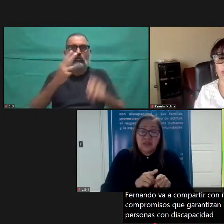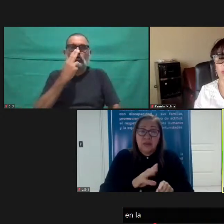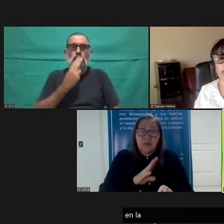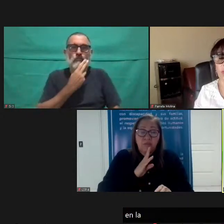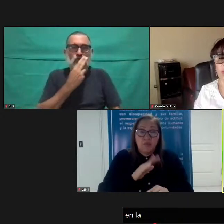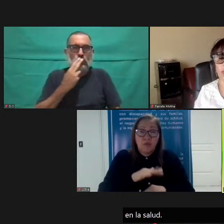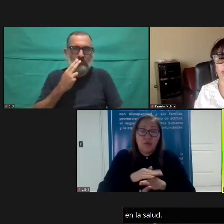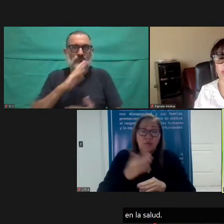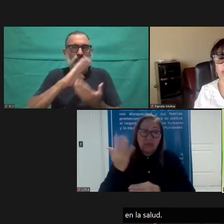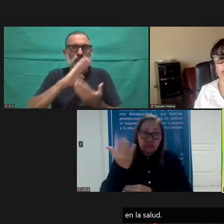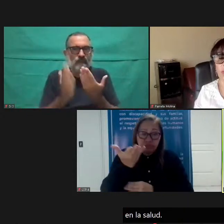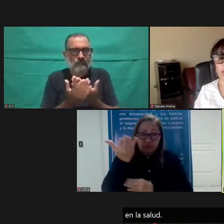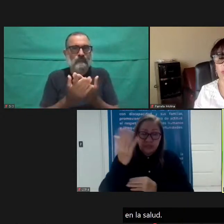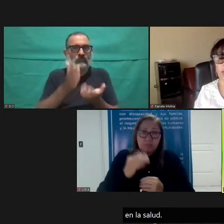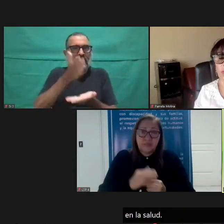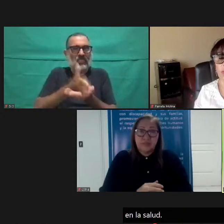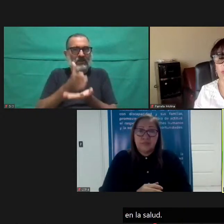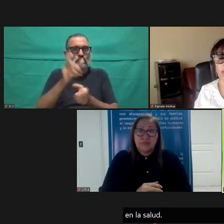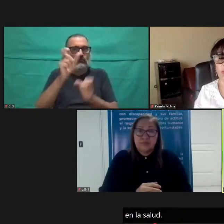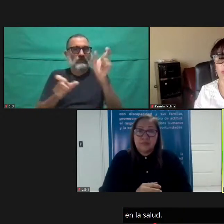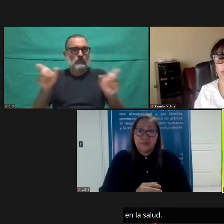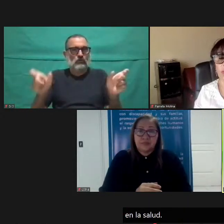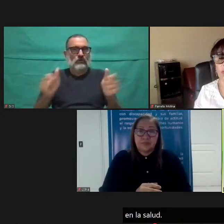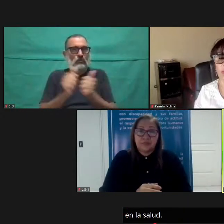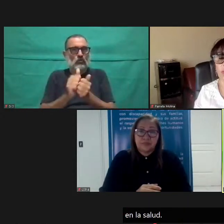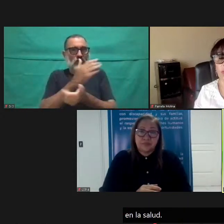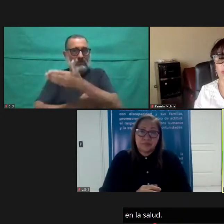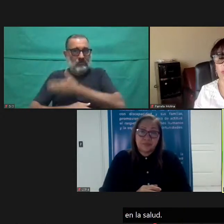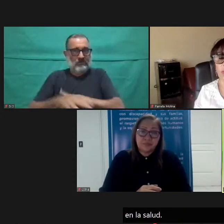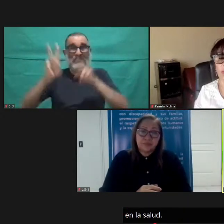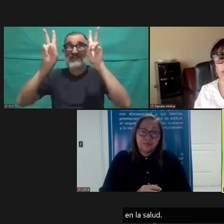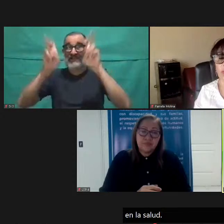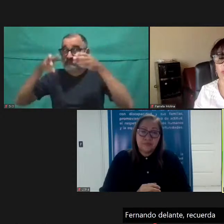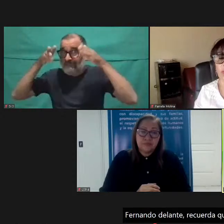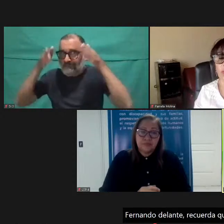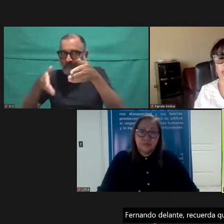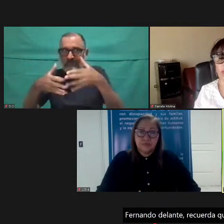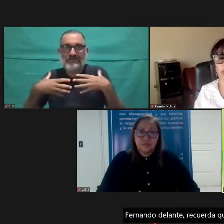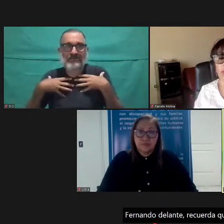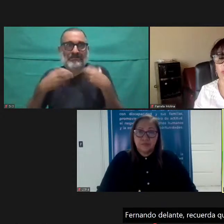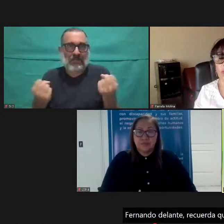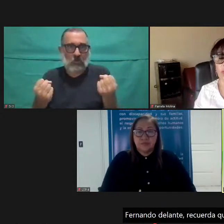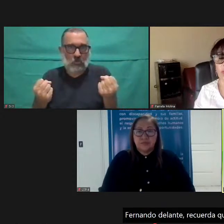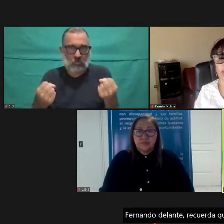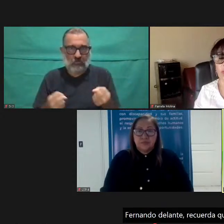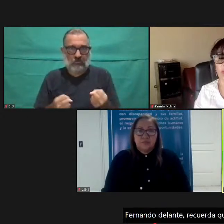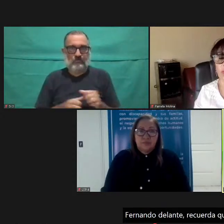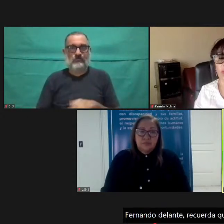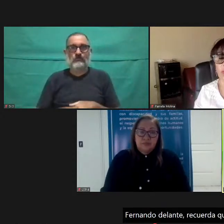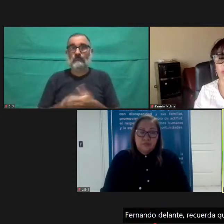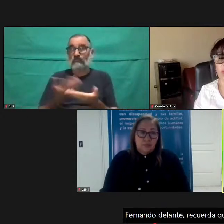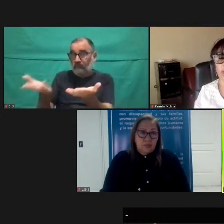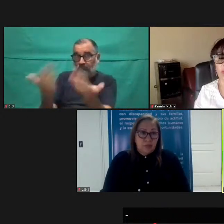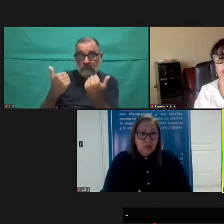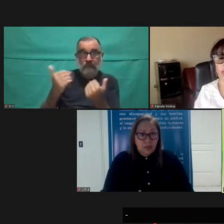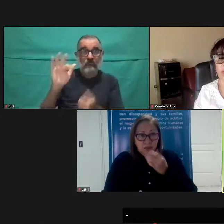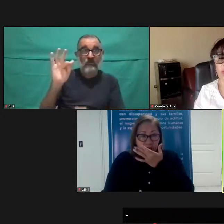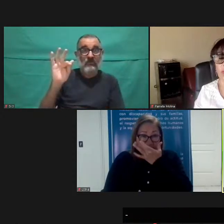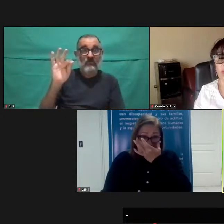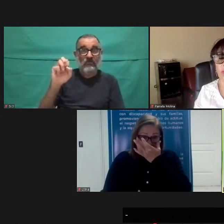fernando the floor is yours remember we have 10 minutes thank you and speak slowly thanks